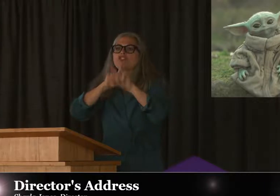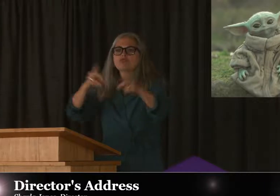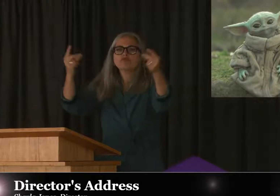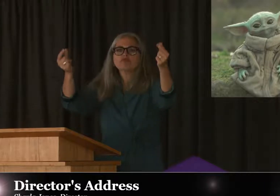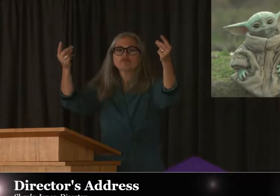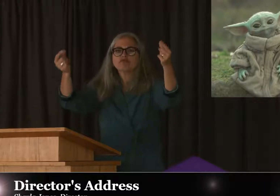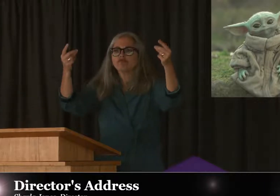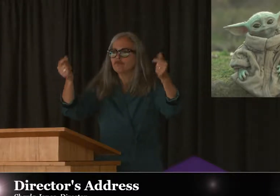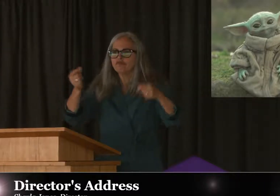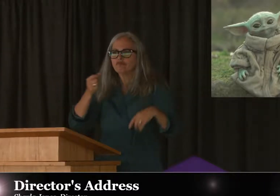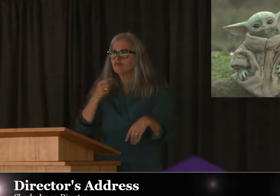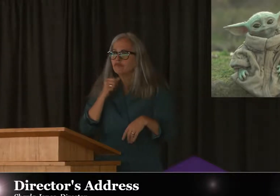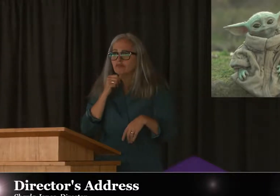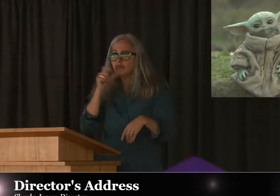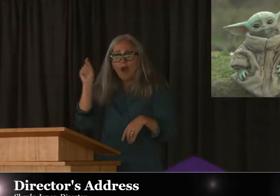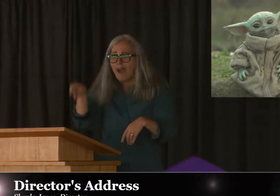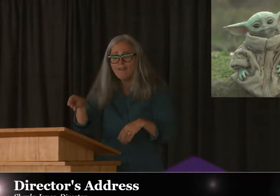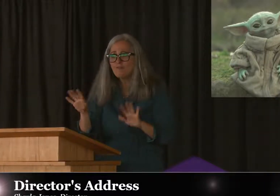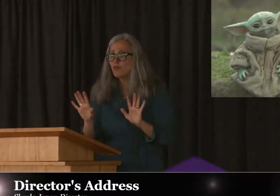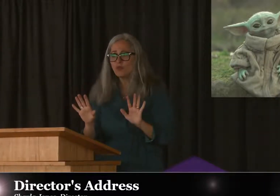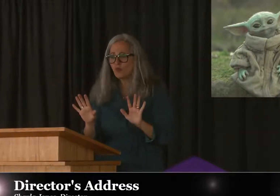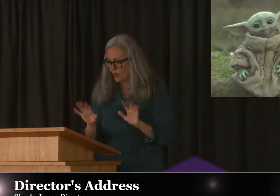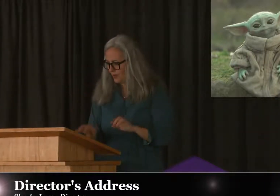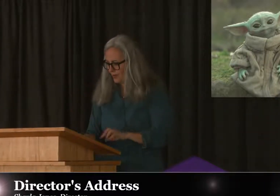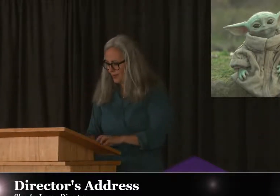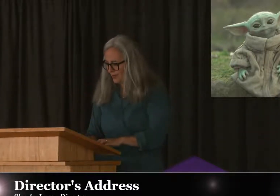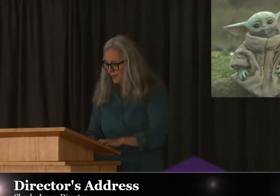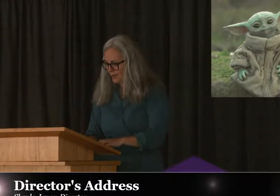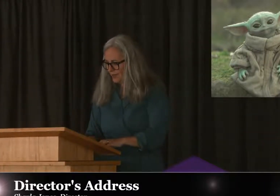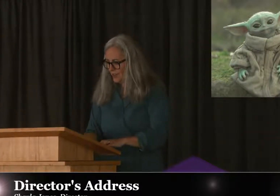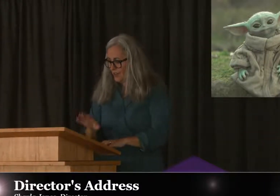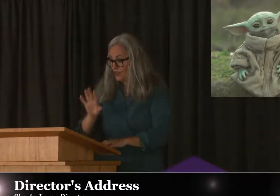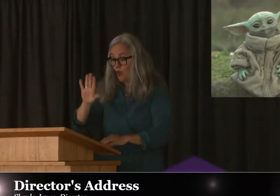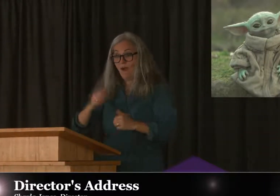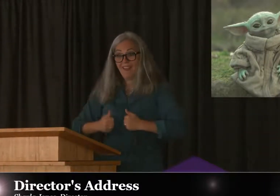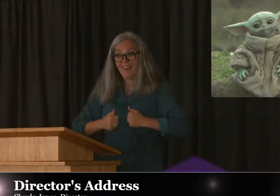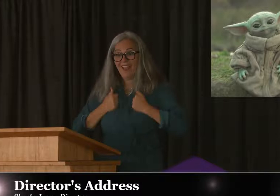It's all right if you don't have the answers right away. That's okay.